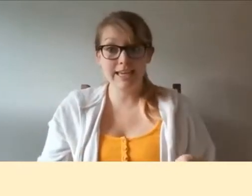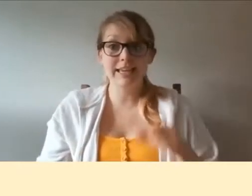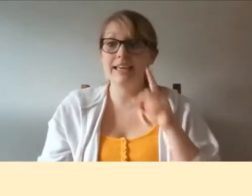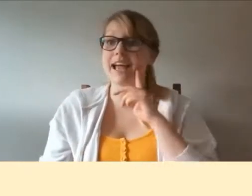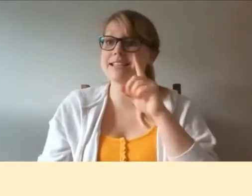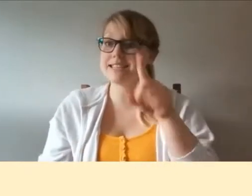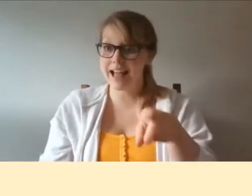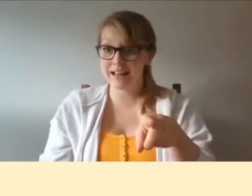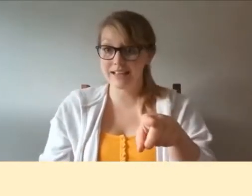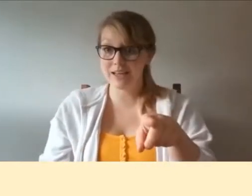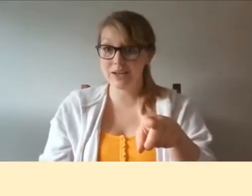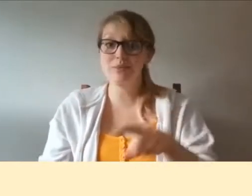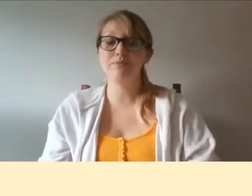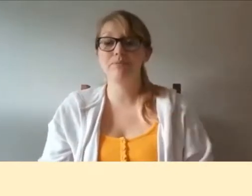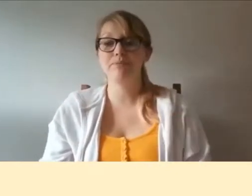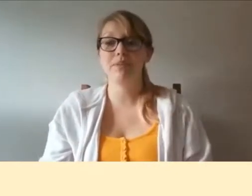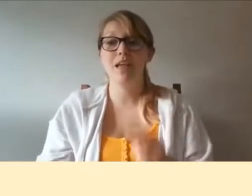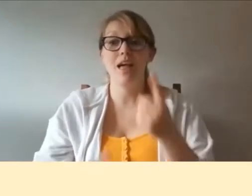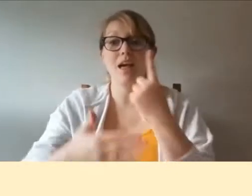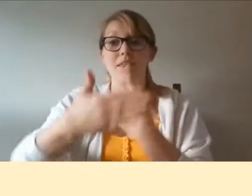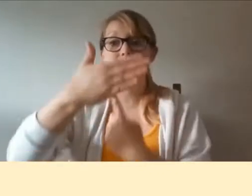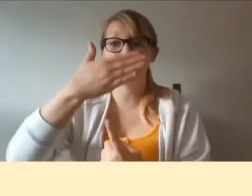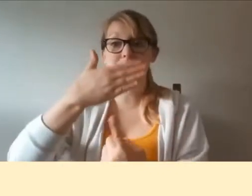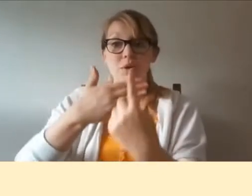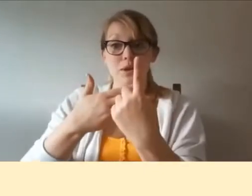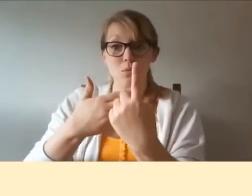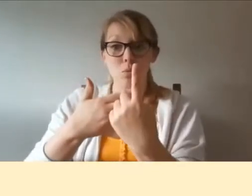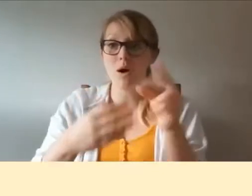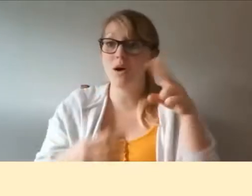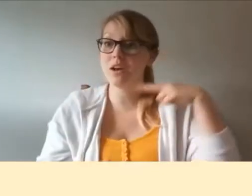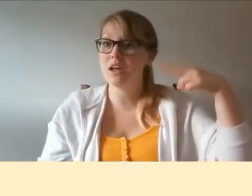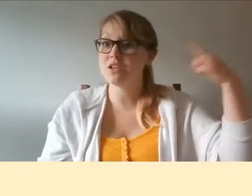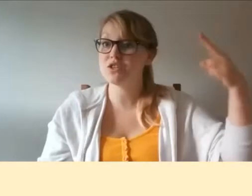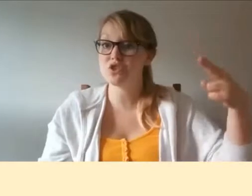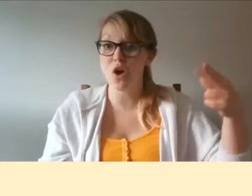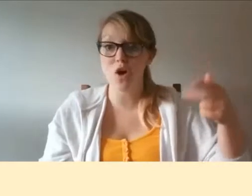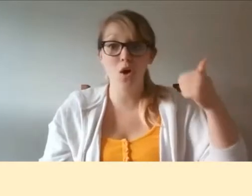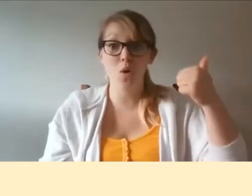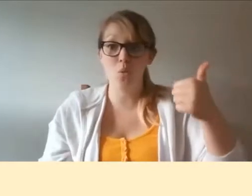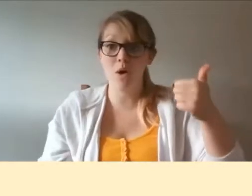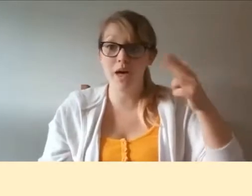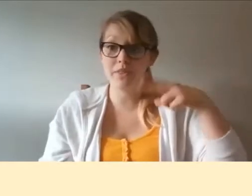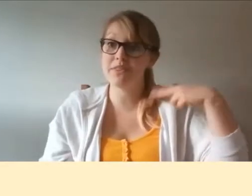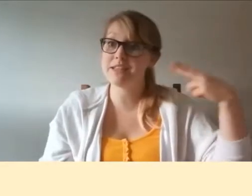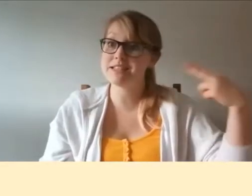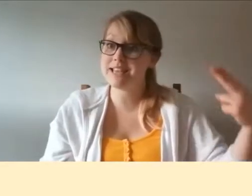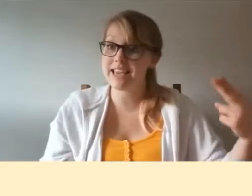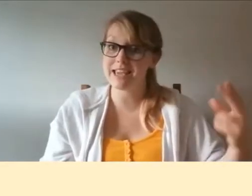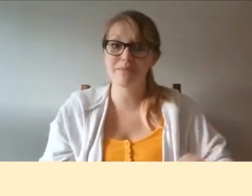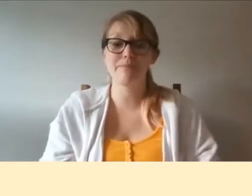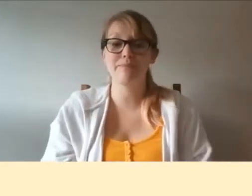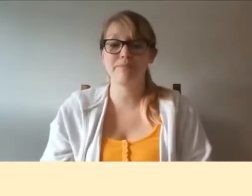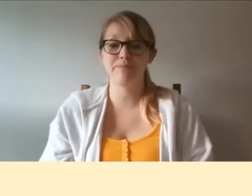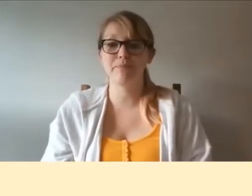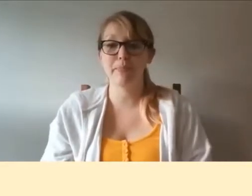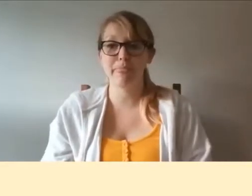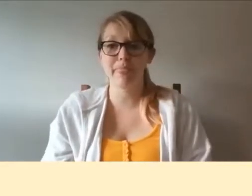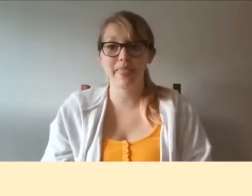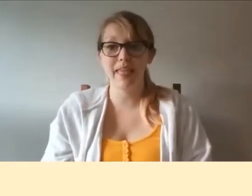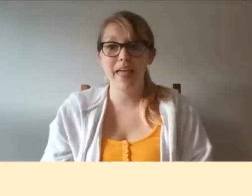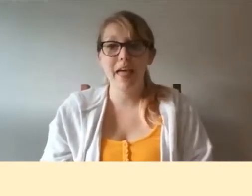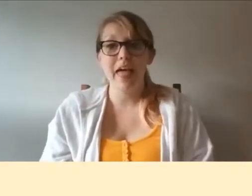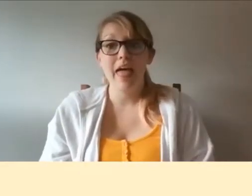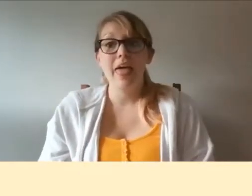Nobody can tell you there's only one song worth singing.